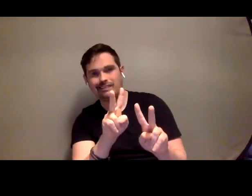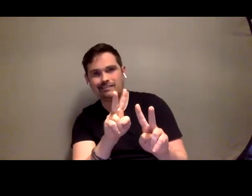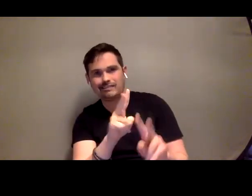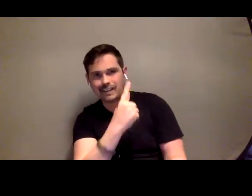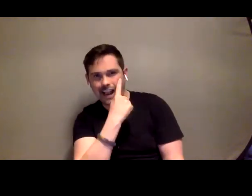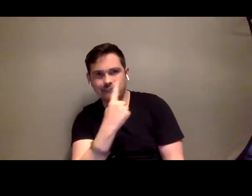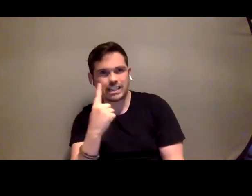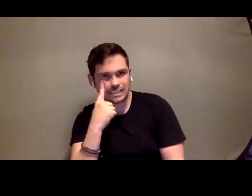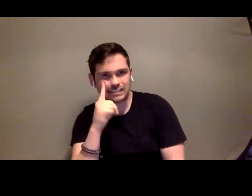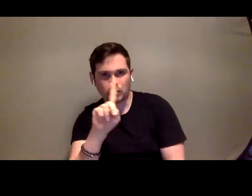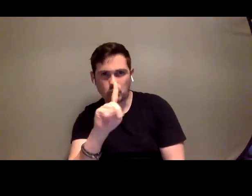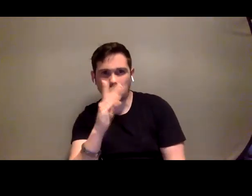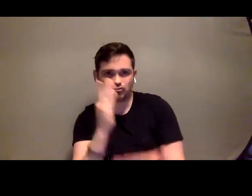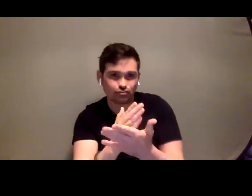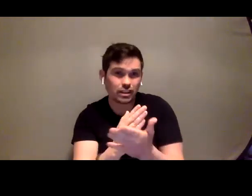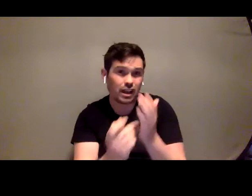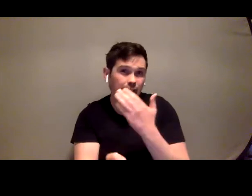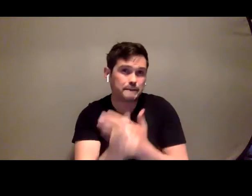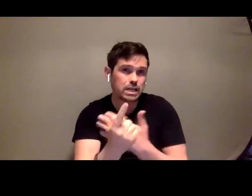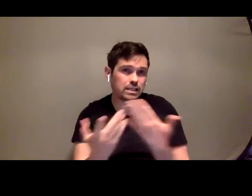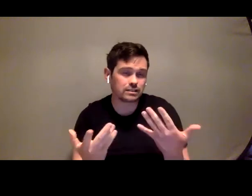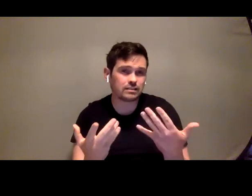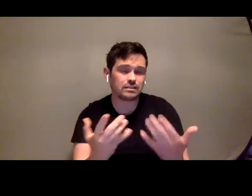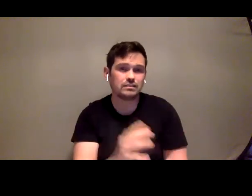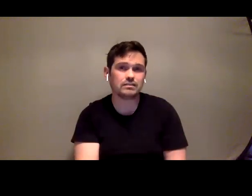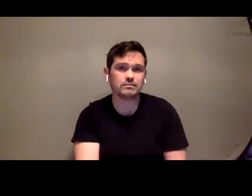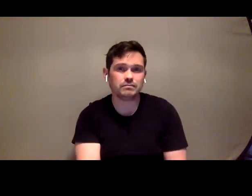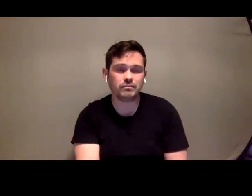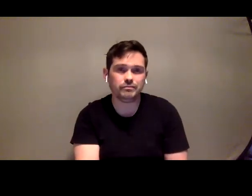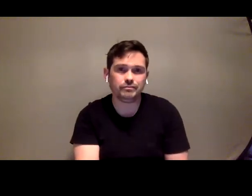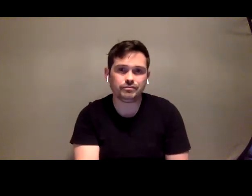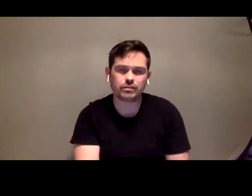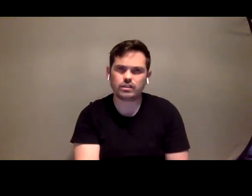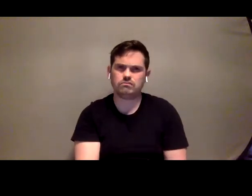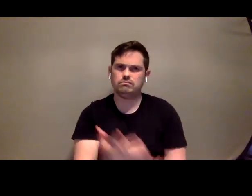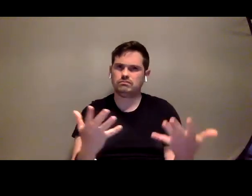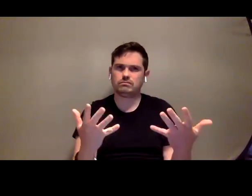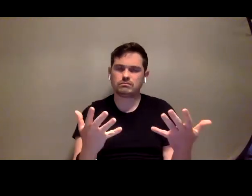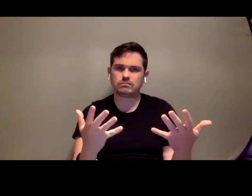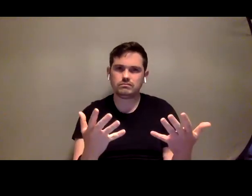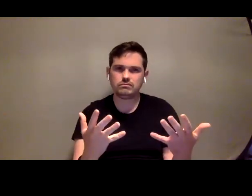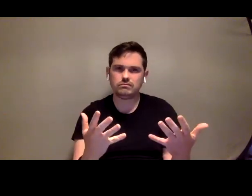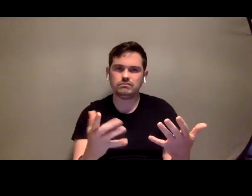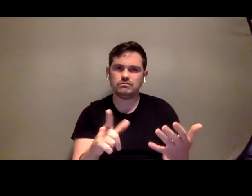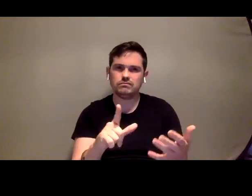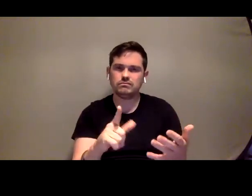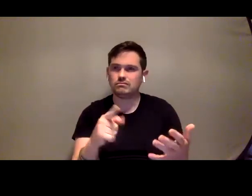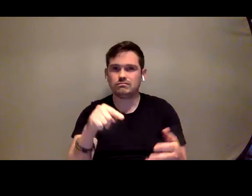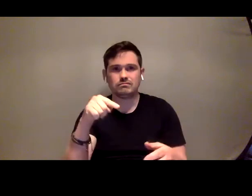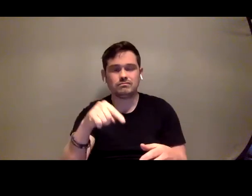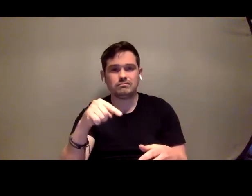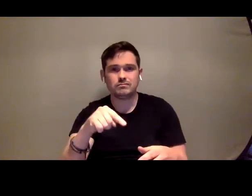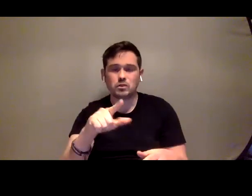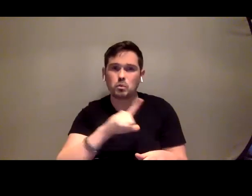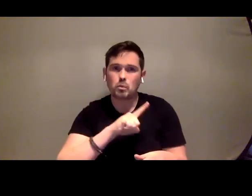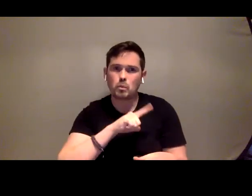pandemic, there was this question, how could it, you know, go like this? How come the response to it has been so drastic? And it's